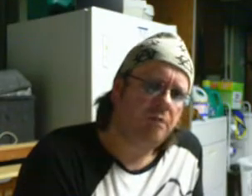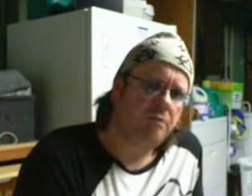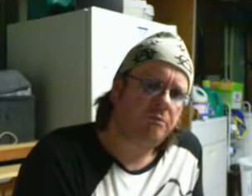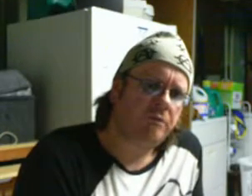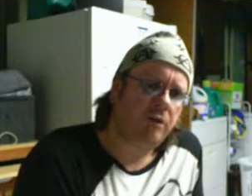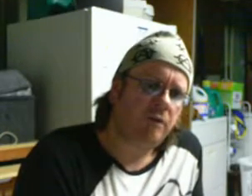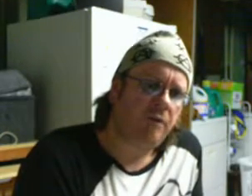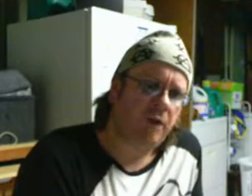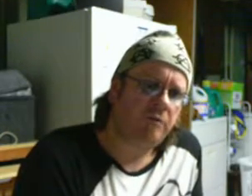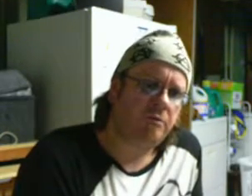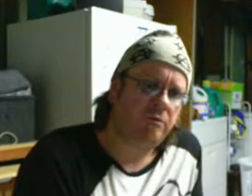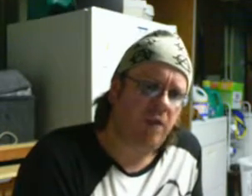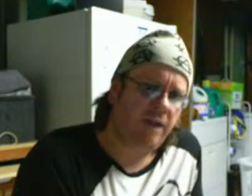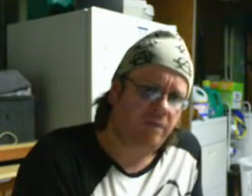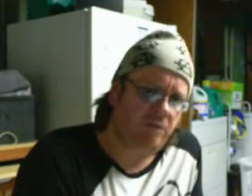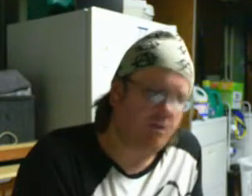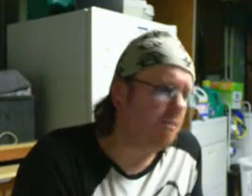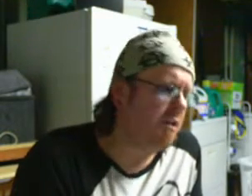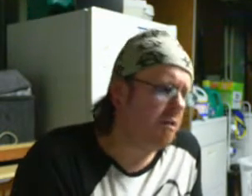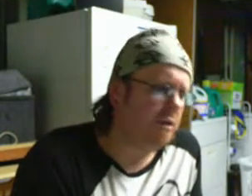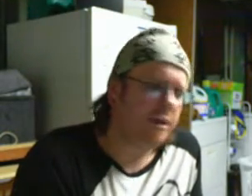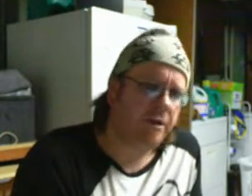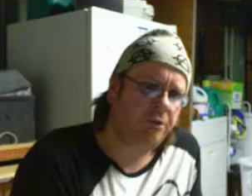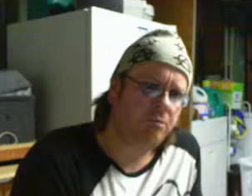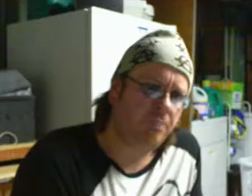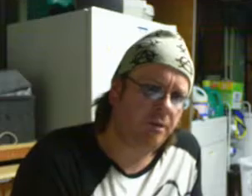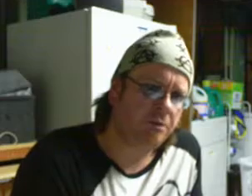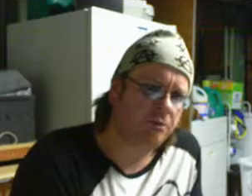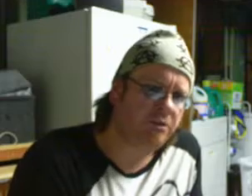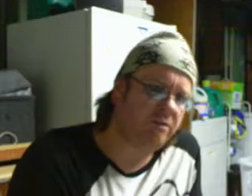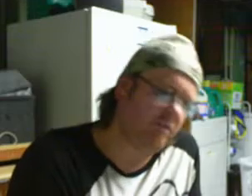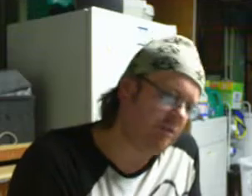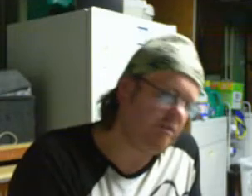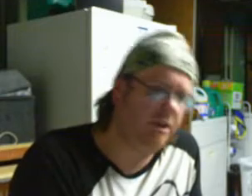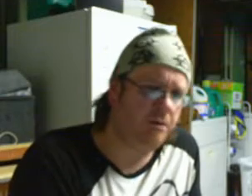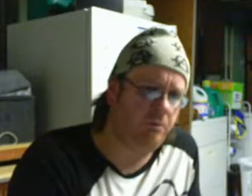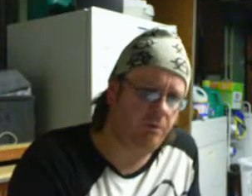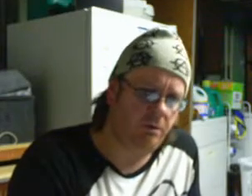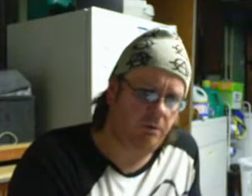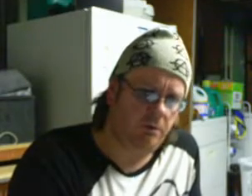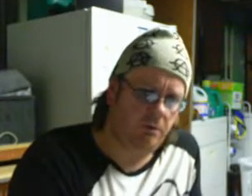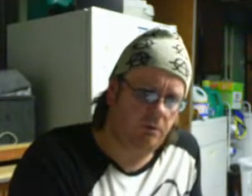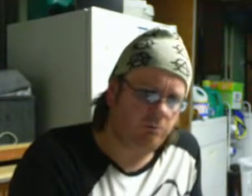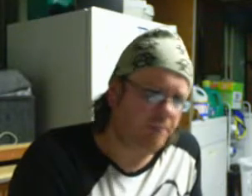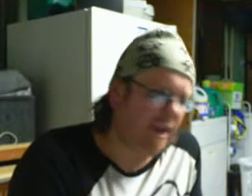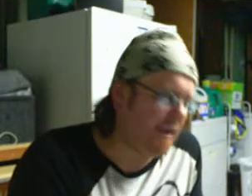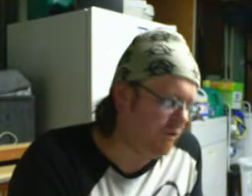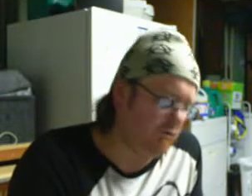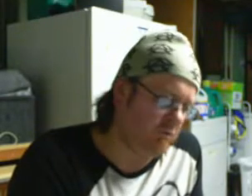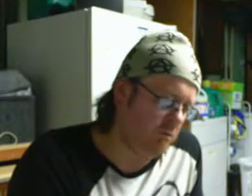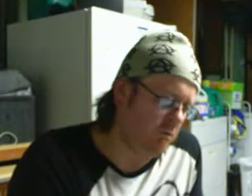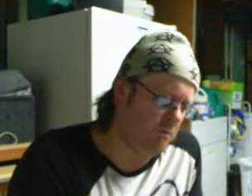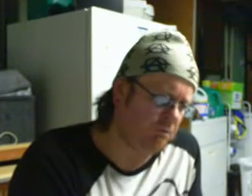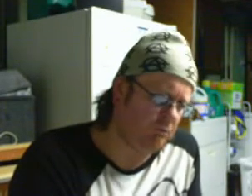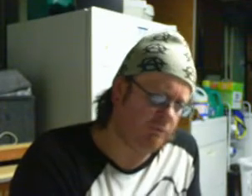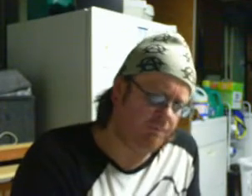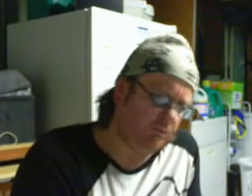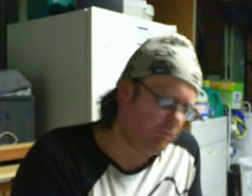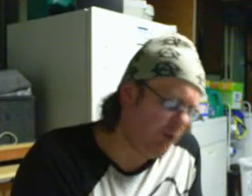was terrified for his life of him, that he had other political dissidents killed or banished or stripped of their titles